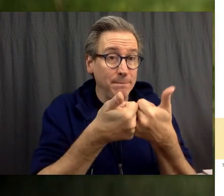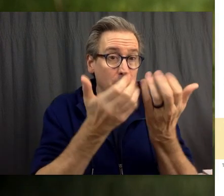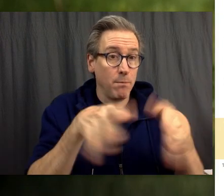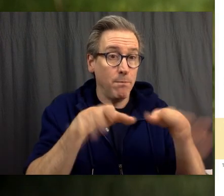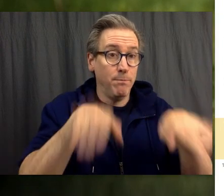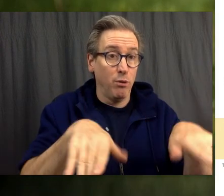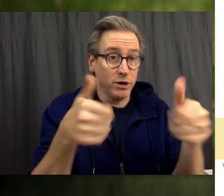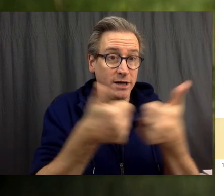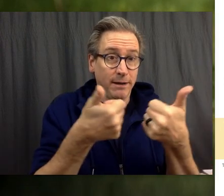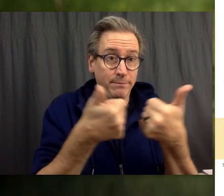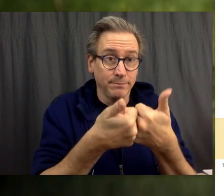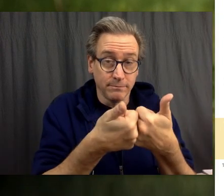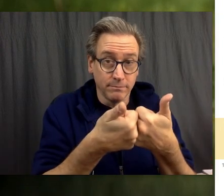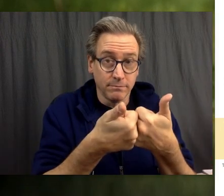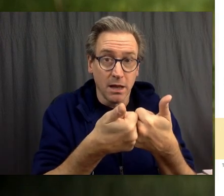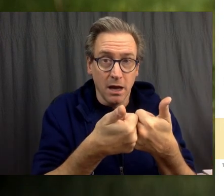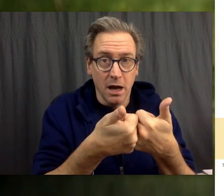game.